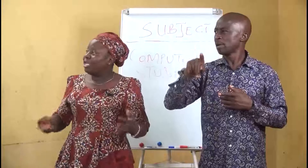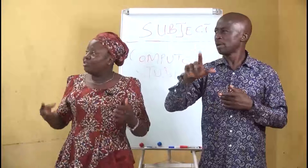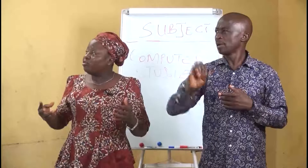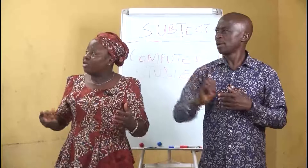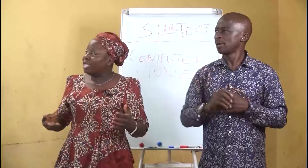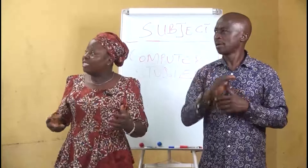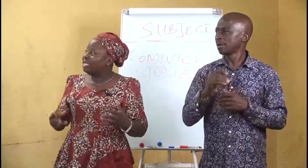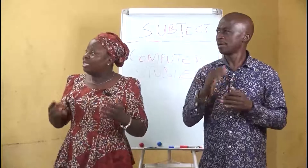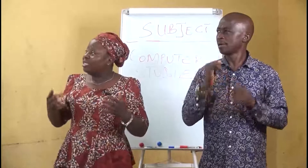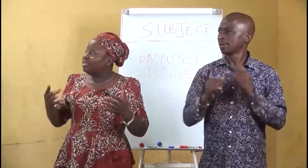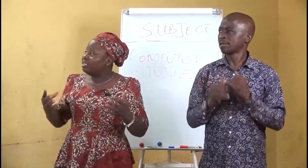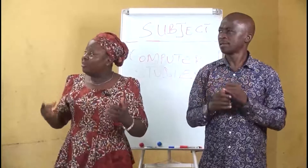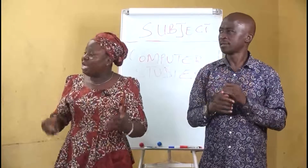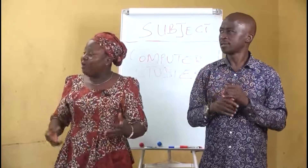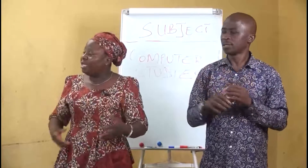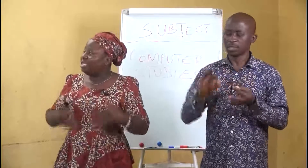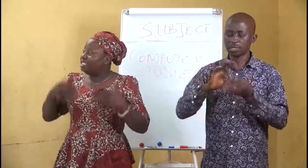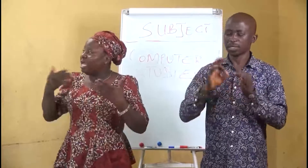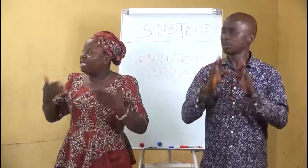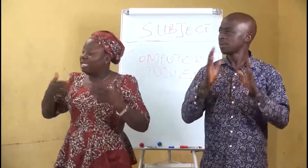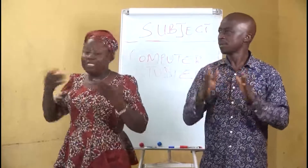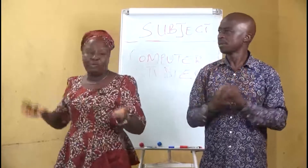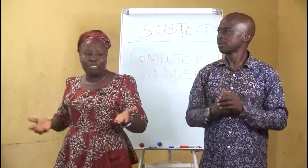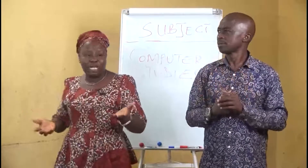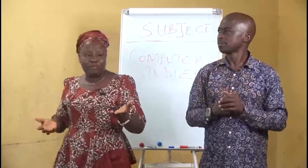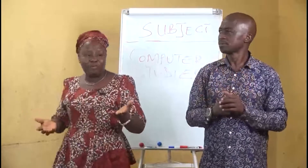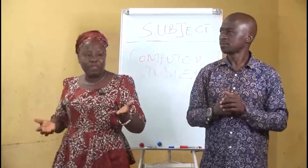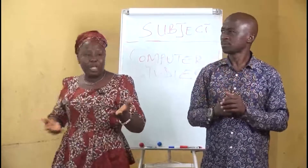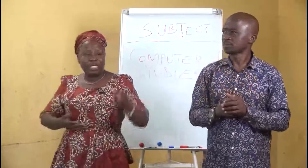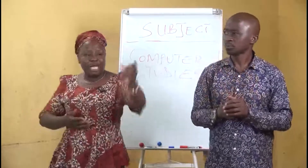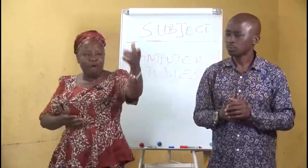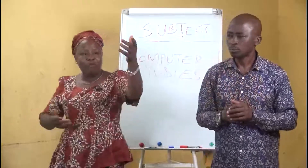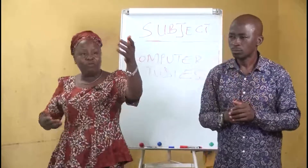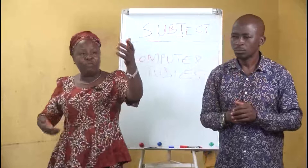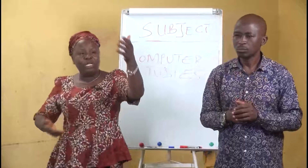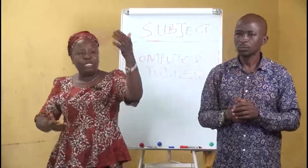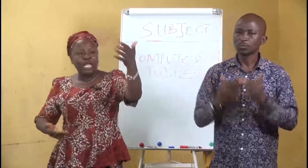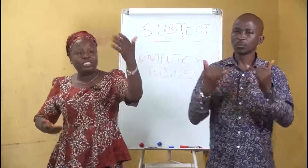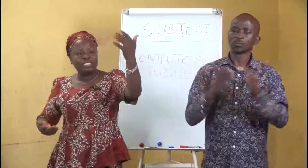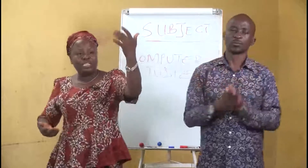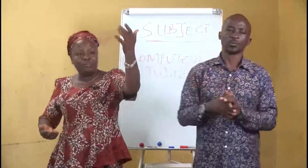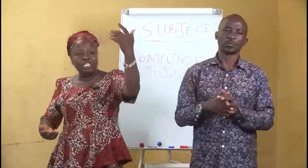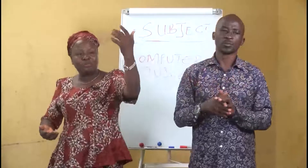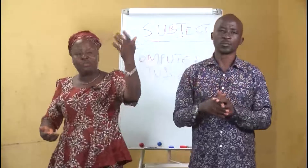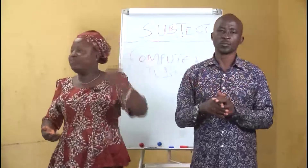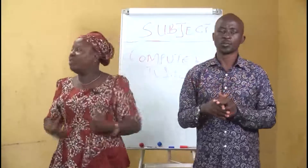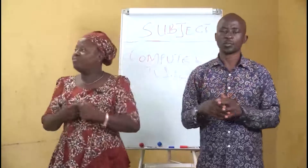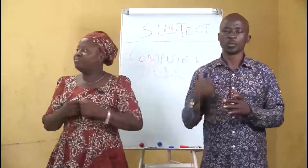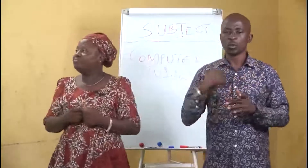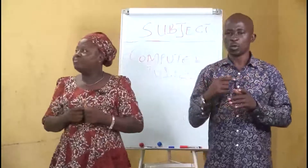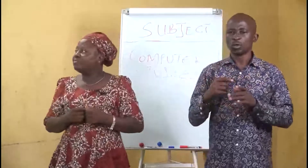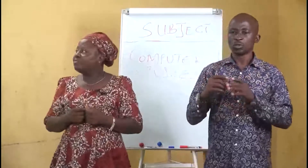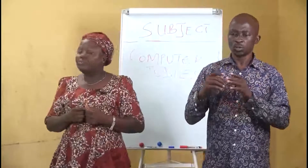let's try to know that the final one is an interpreter. Now, let's describe each one of